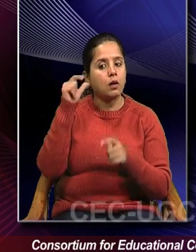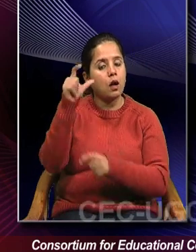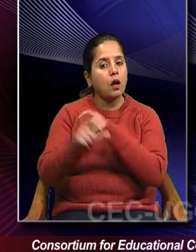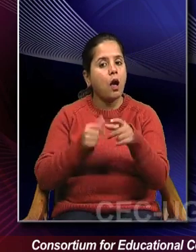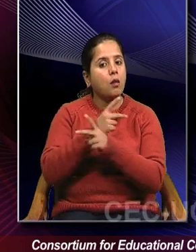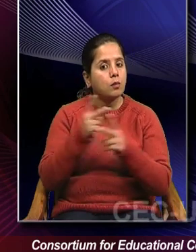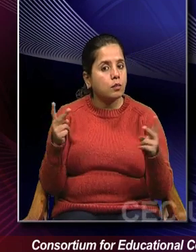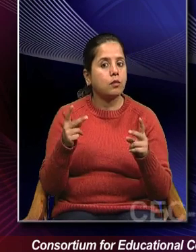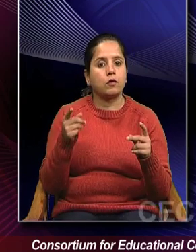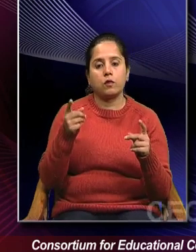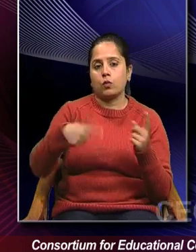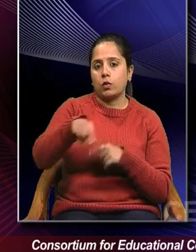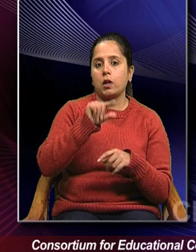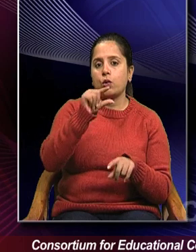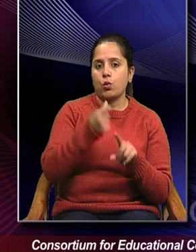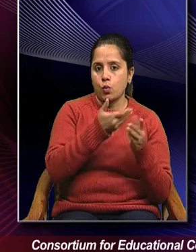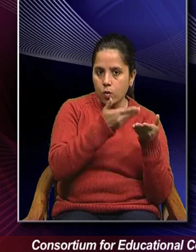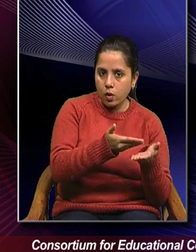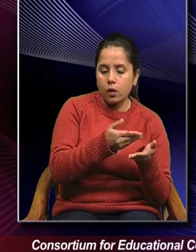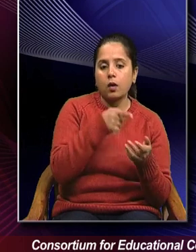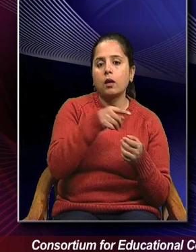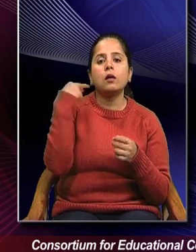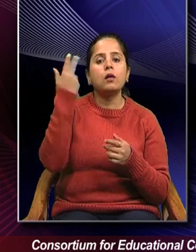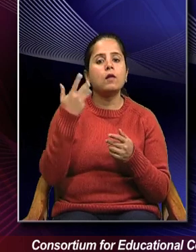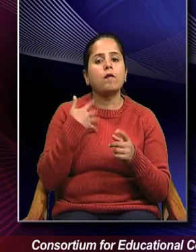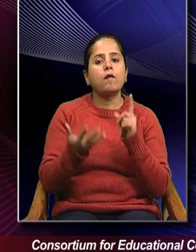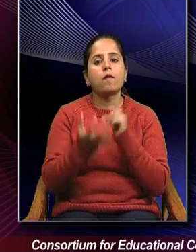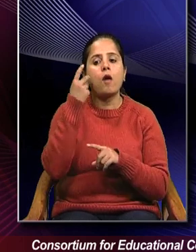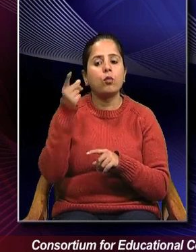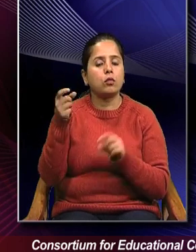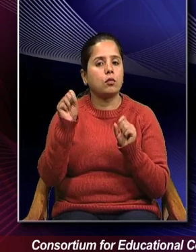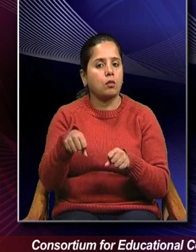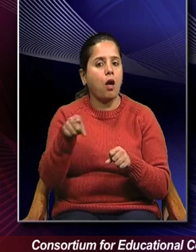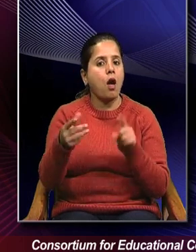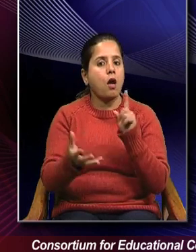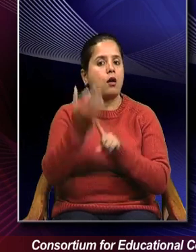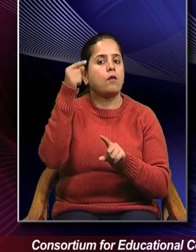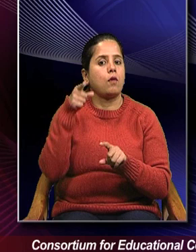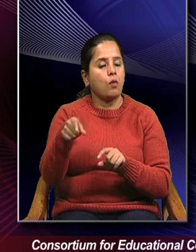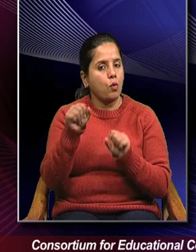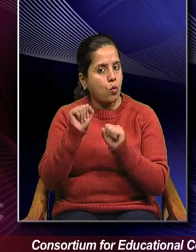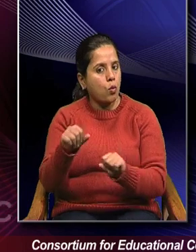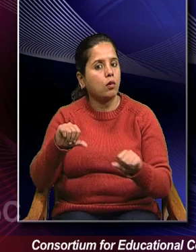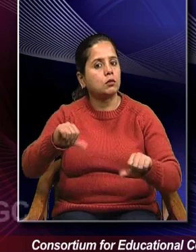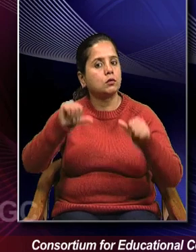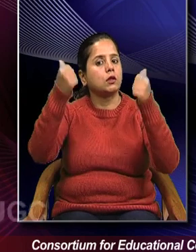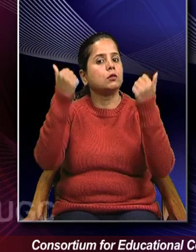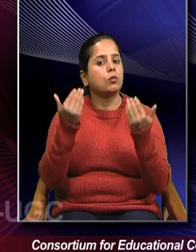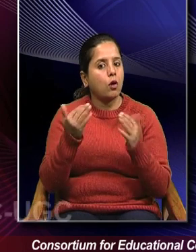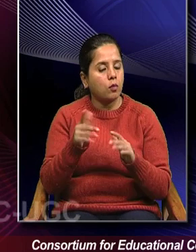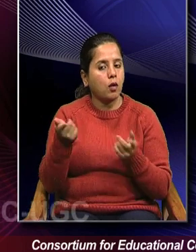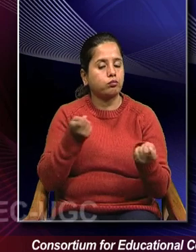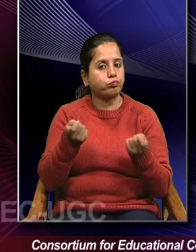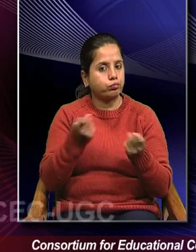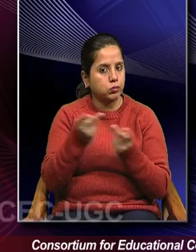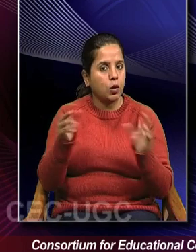industries in Britain, and because of which we find that it was able to achieve that kind of a success and domination